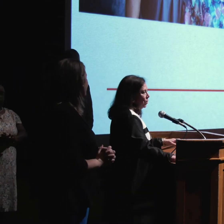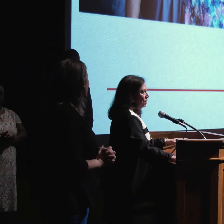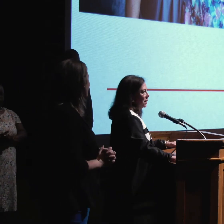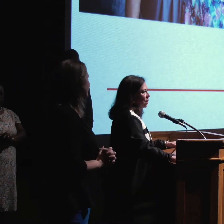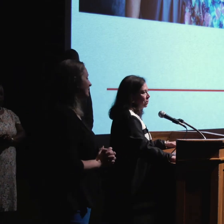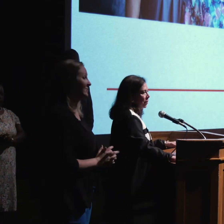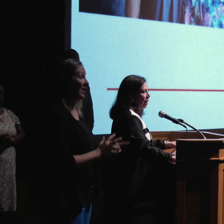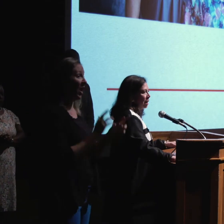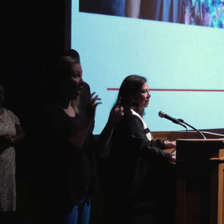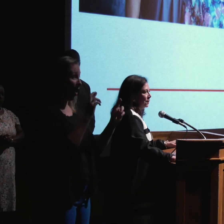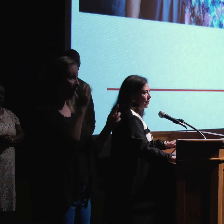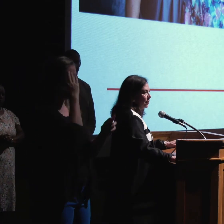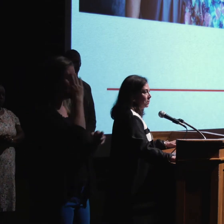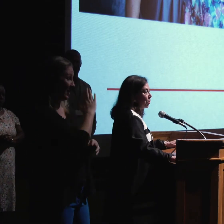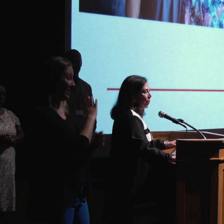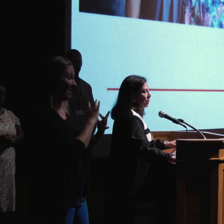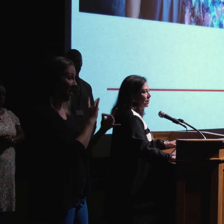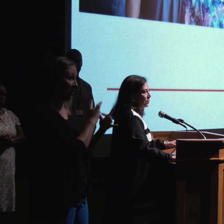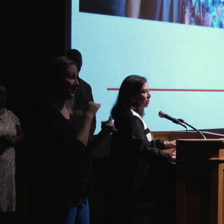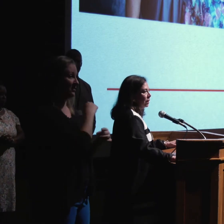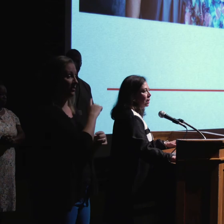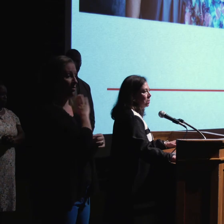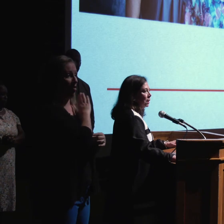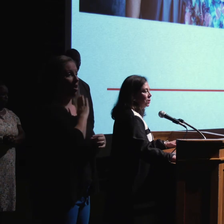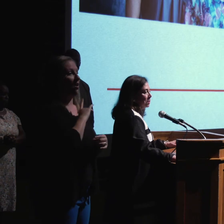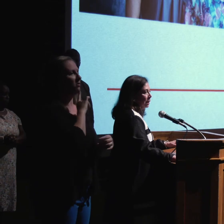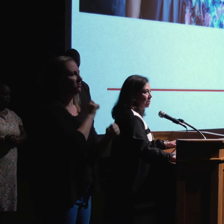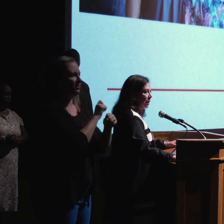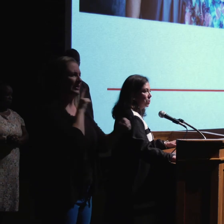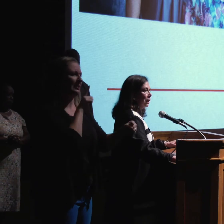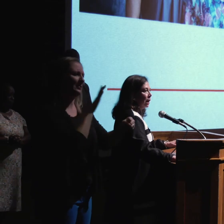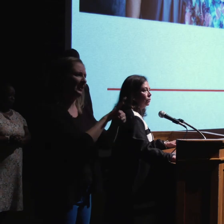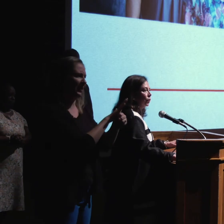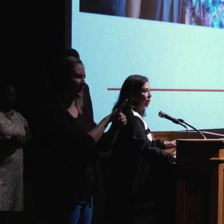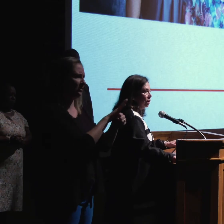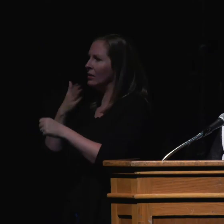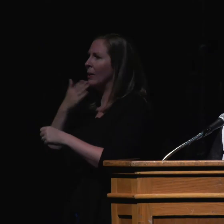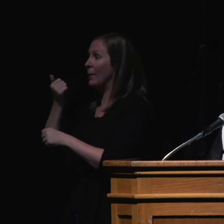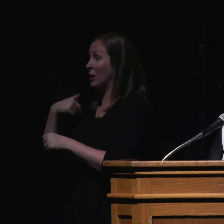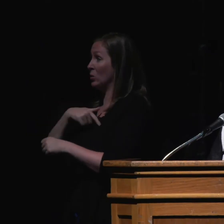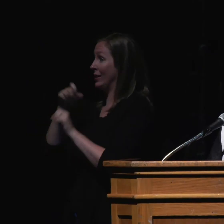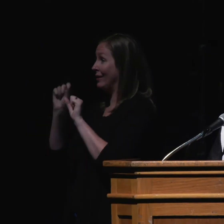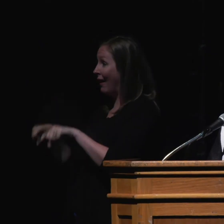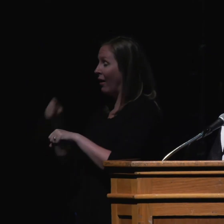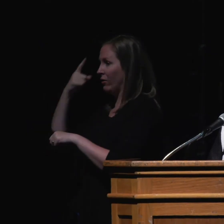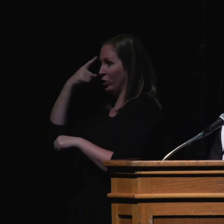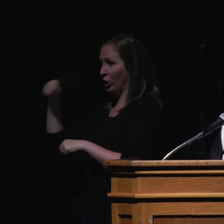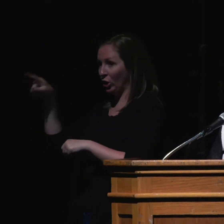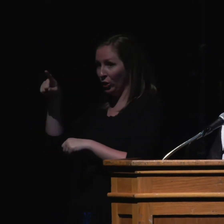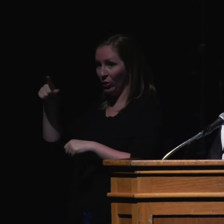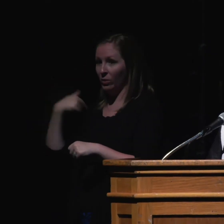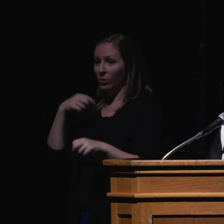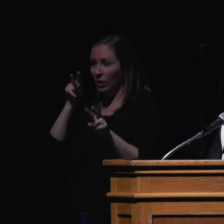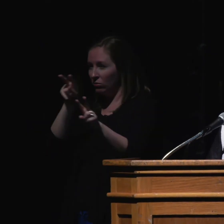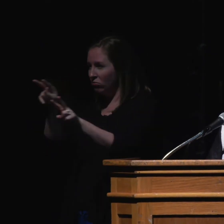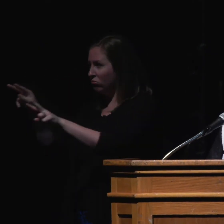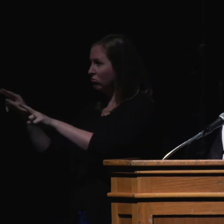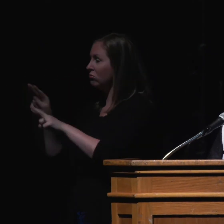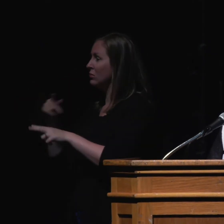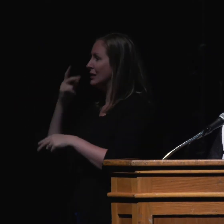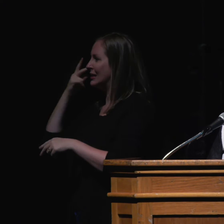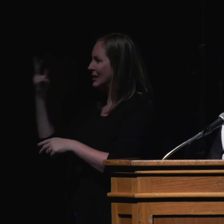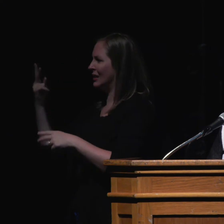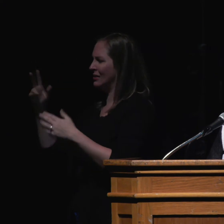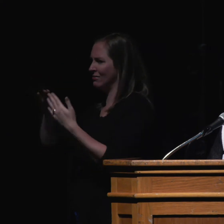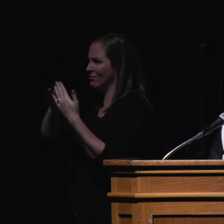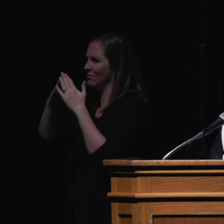I hope you can tell from their comments that this board is really committed to being the best we can for you. When we look out into this audience, we see a